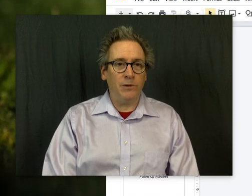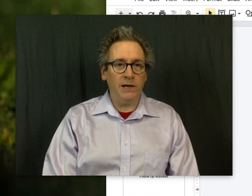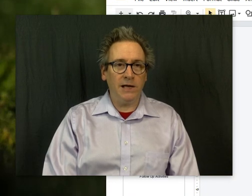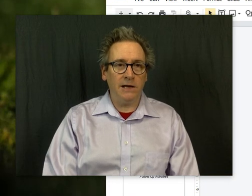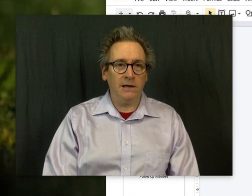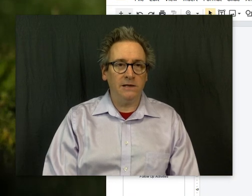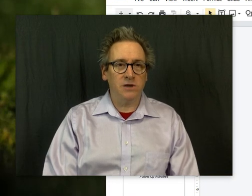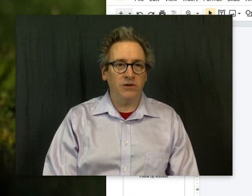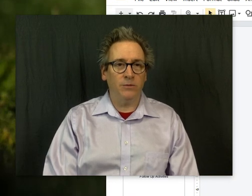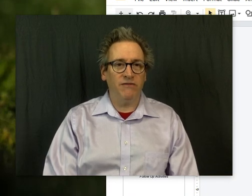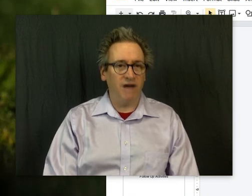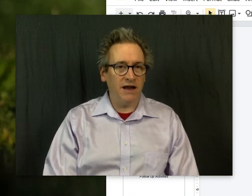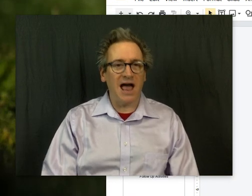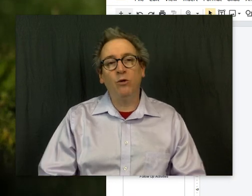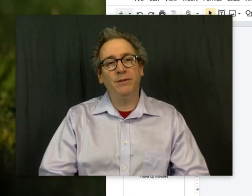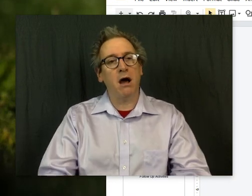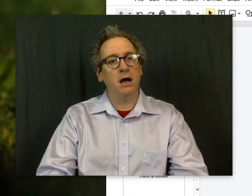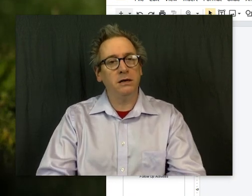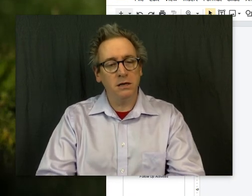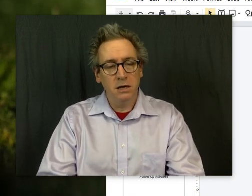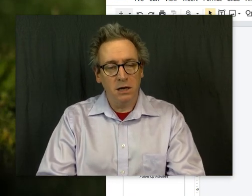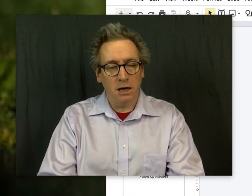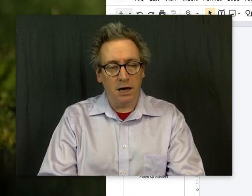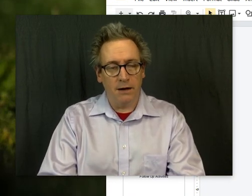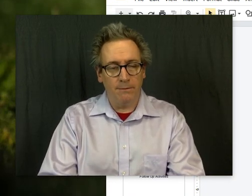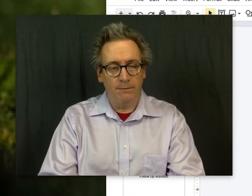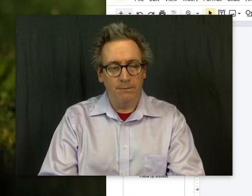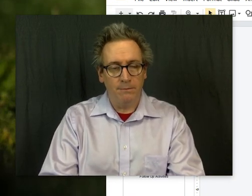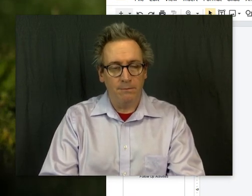Hope your weekend is going to be fine. I will be on,